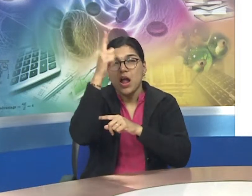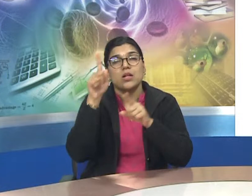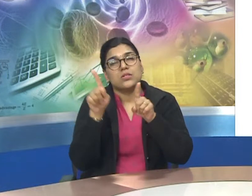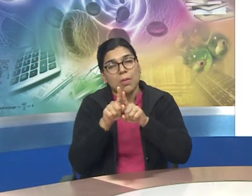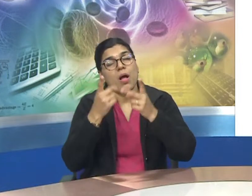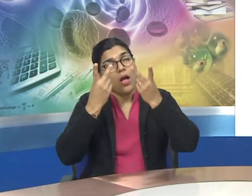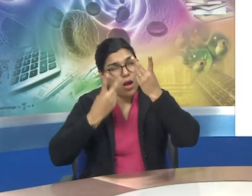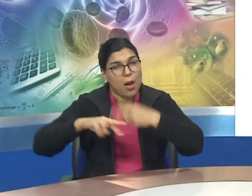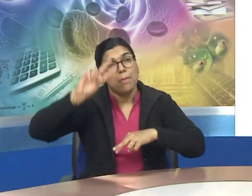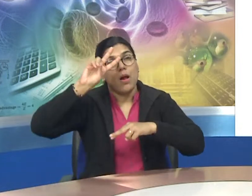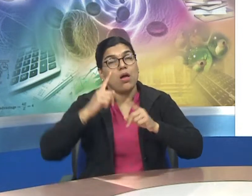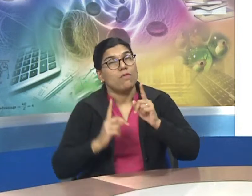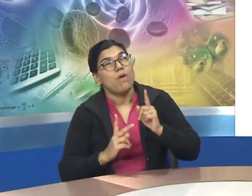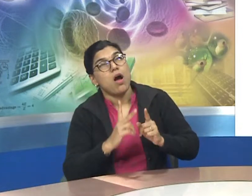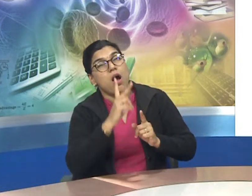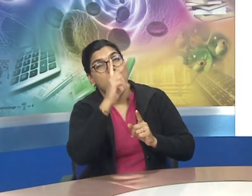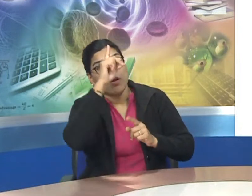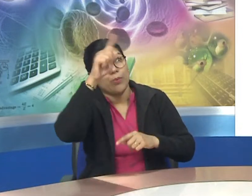You all must have seen the